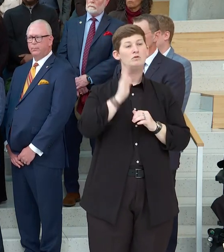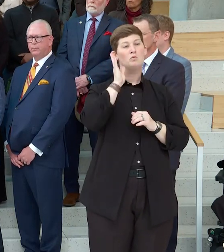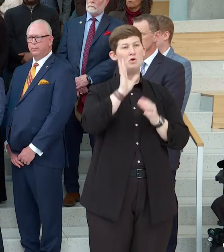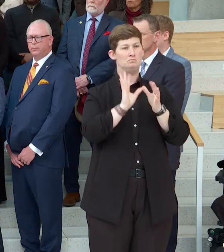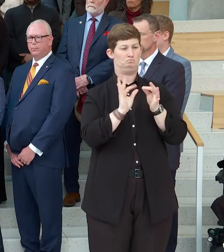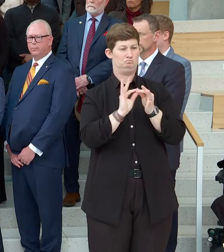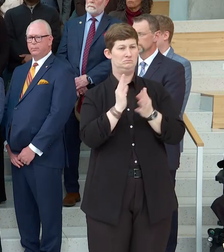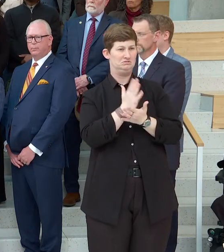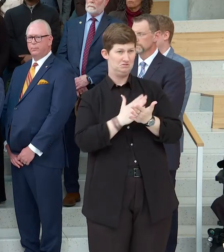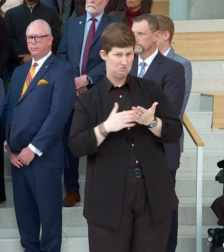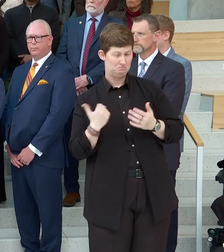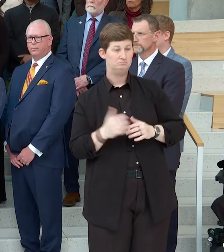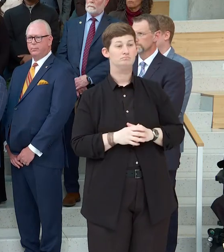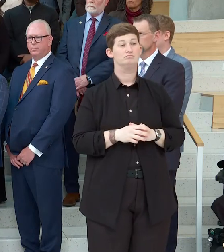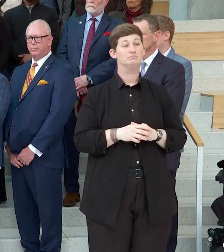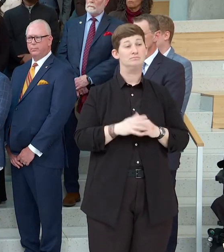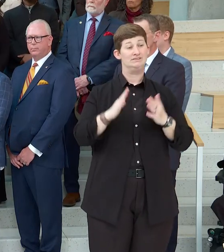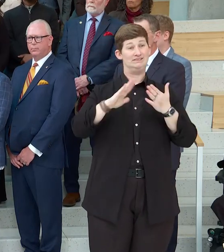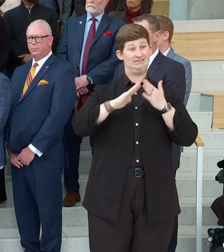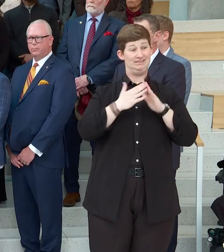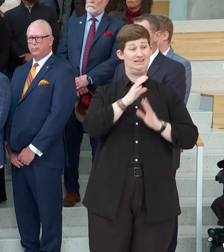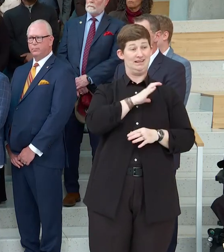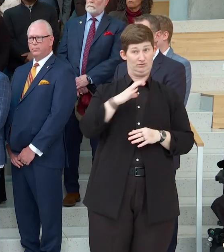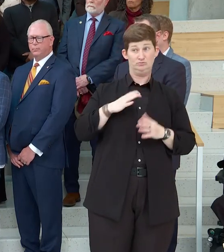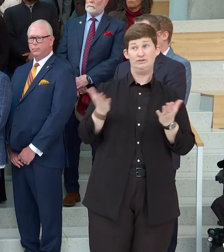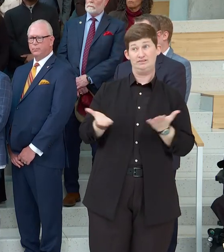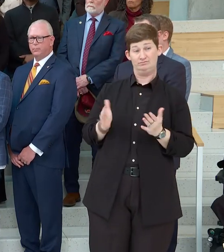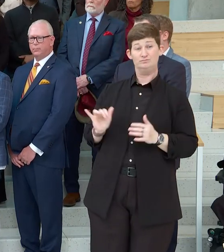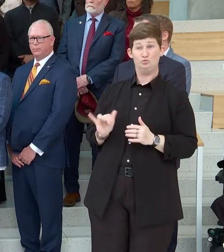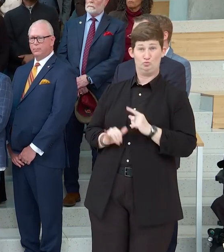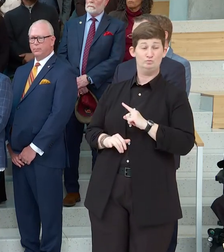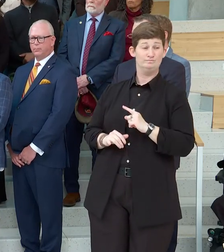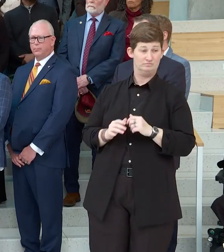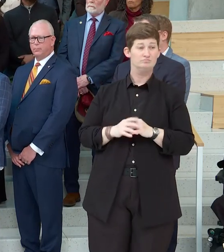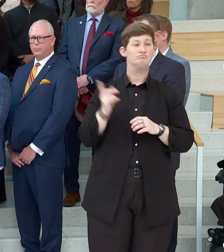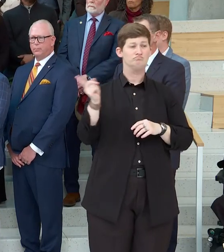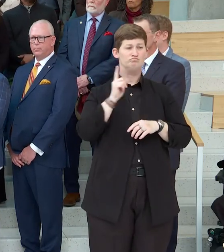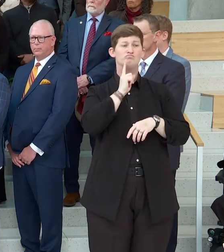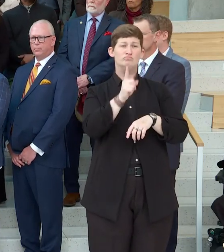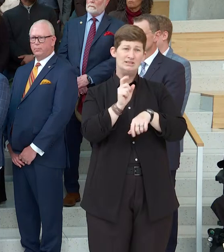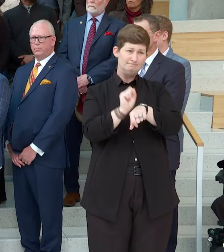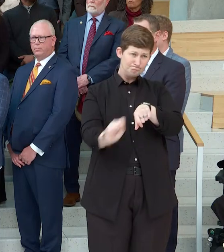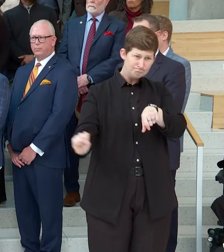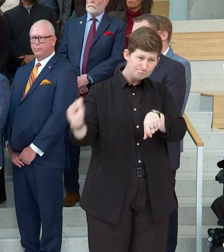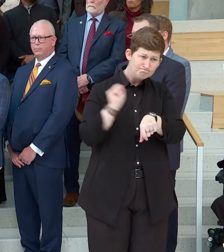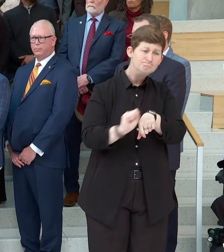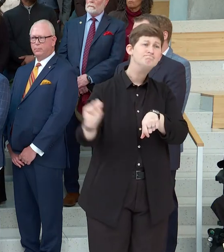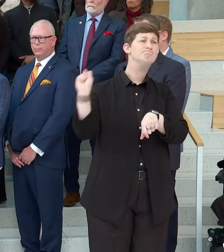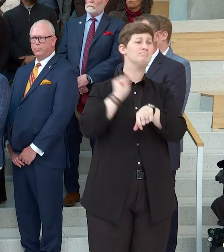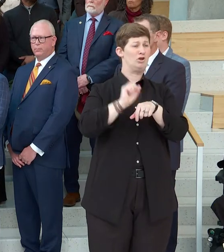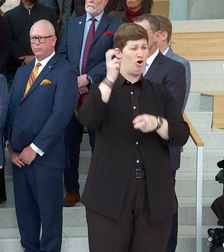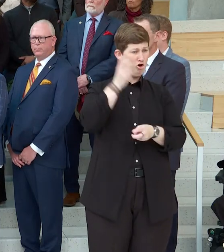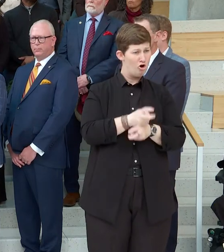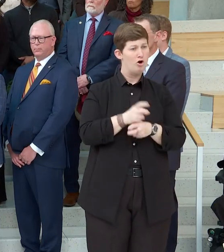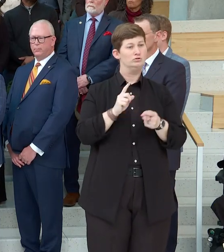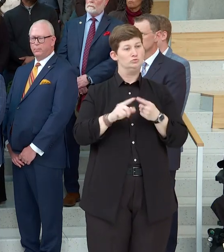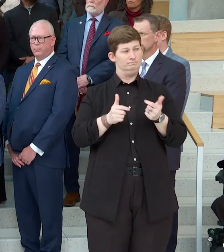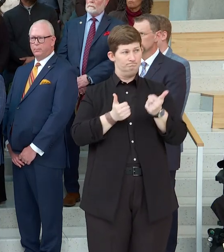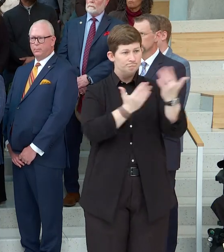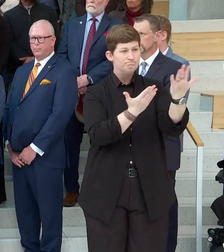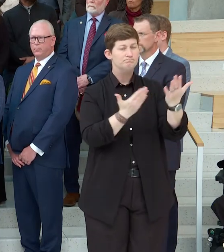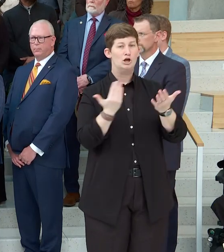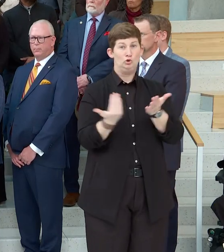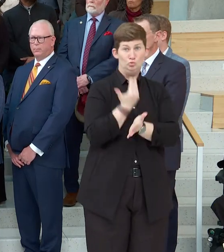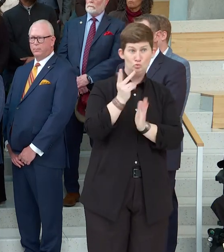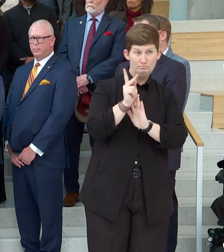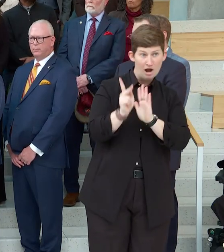a number of city council members here that have been doing the really hard work to bring this policy into reality. We